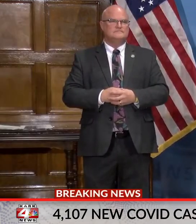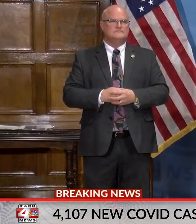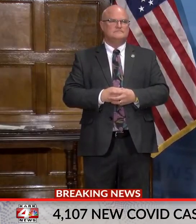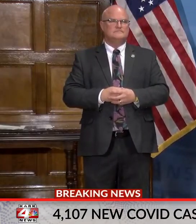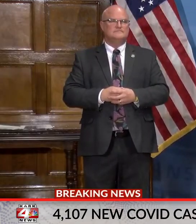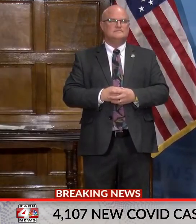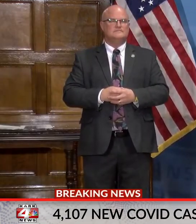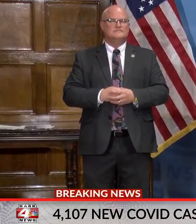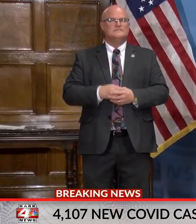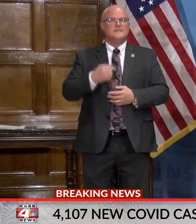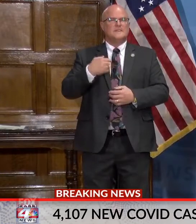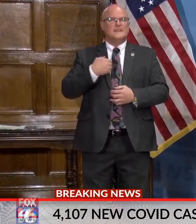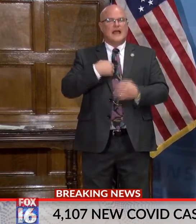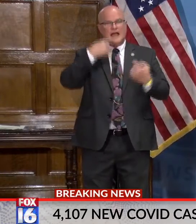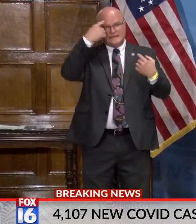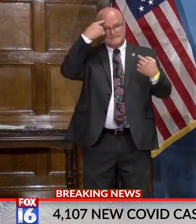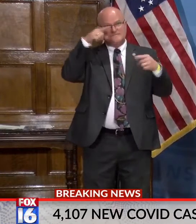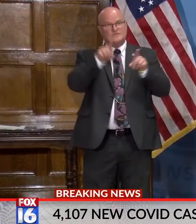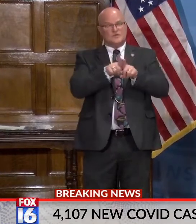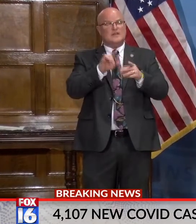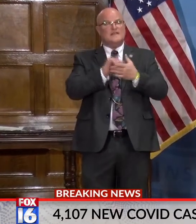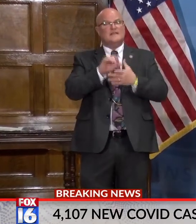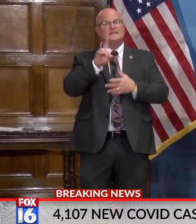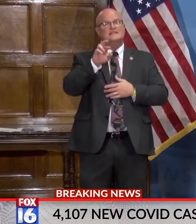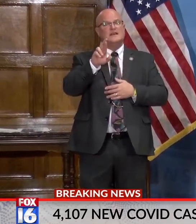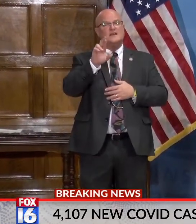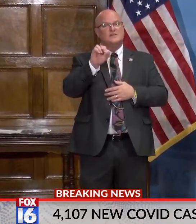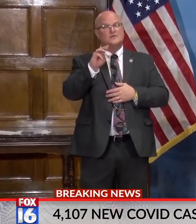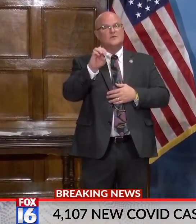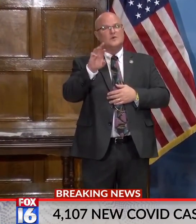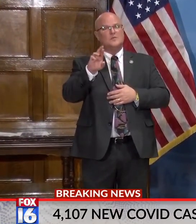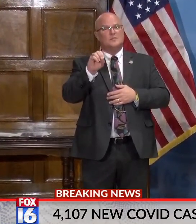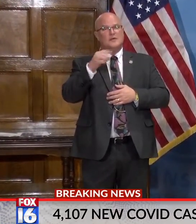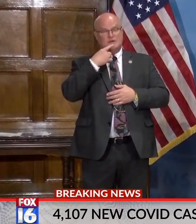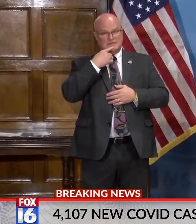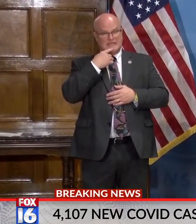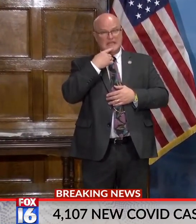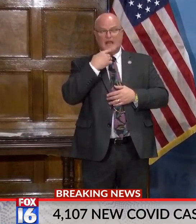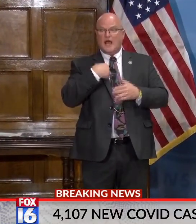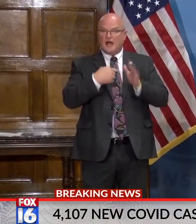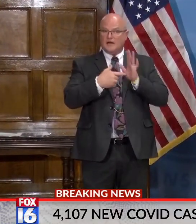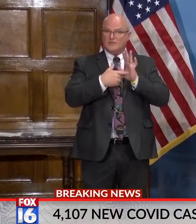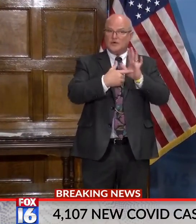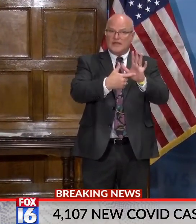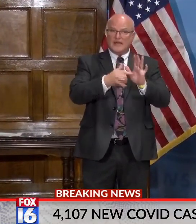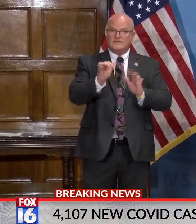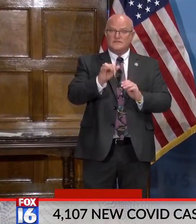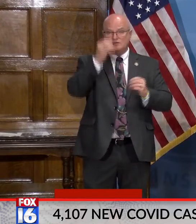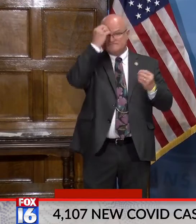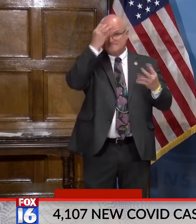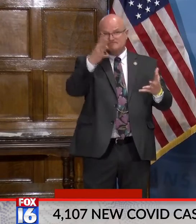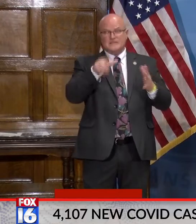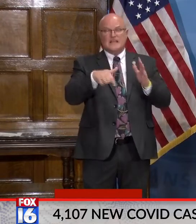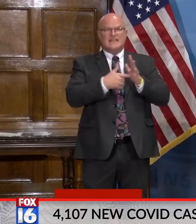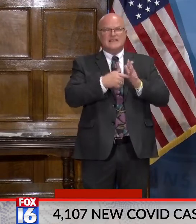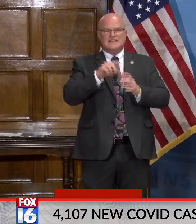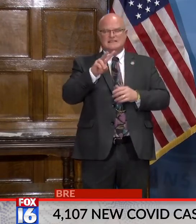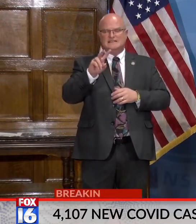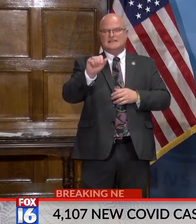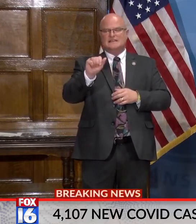Yeah, so I concur with everything that Dr. Romero said. I would point out that these